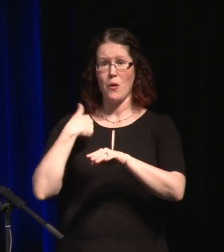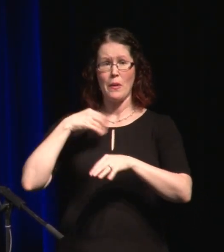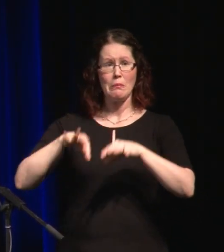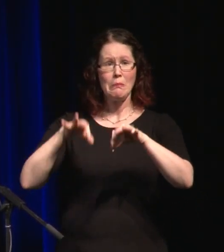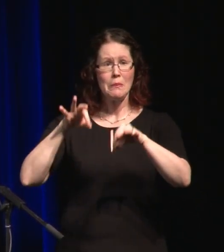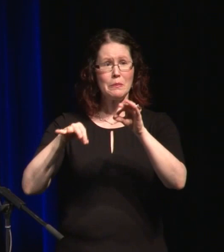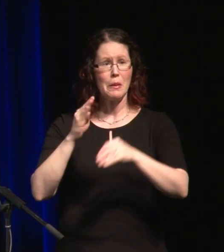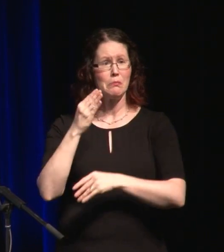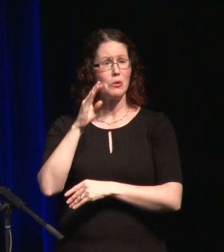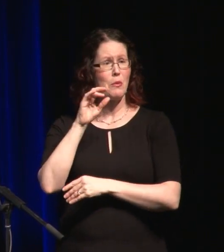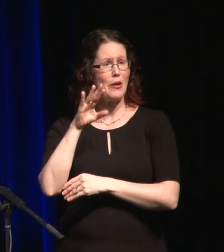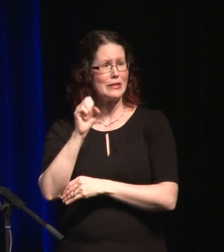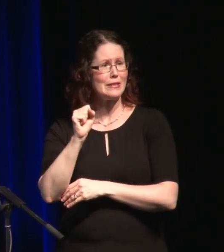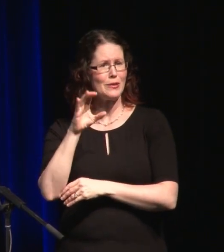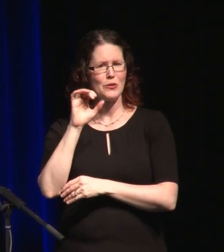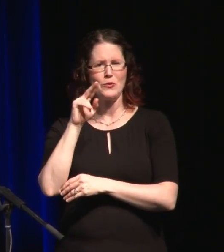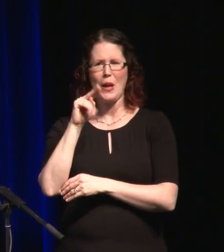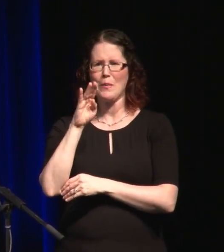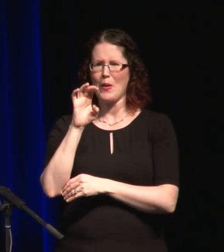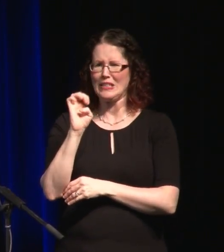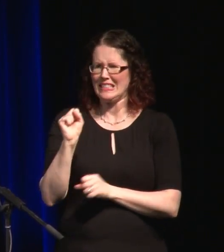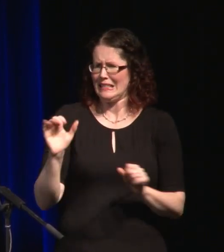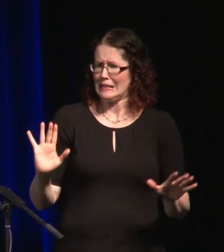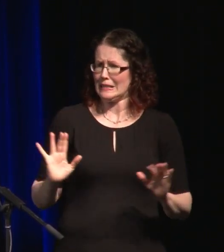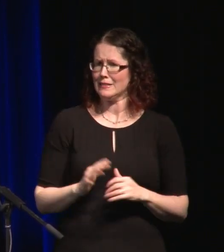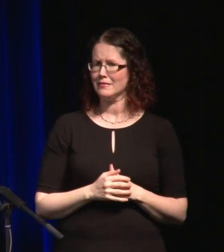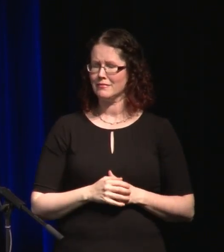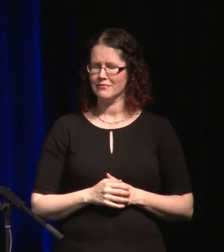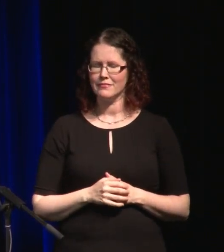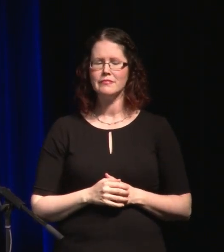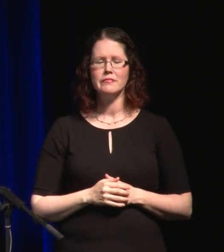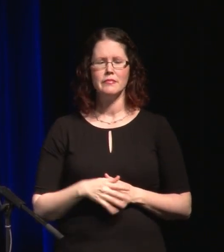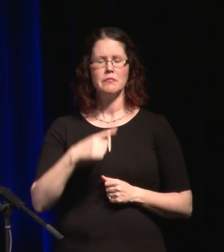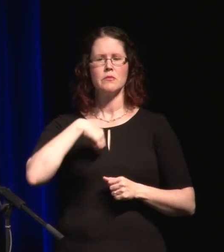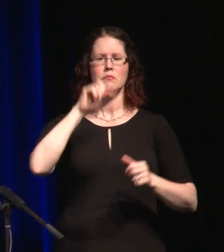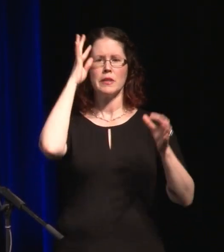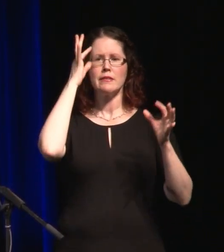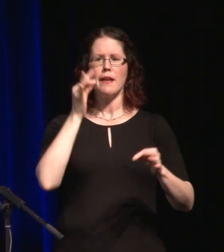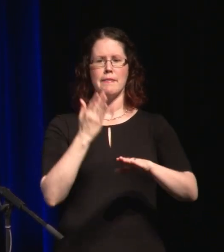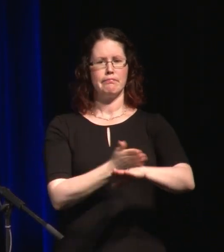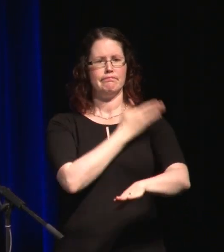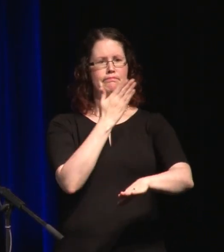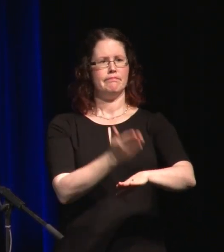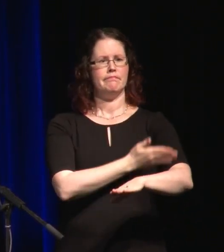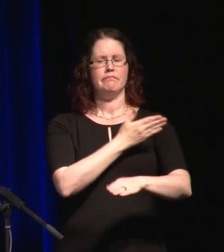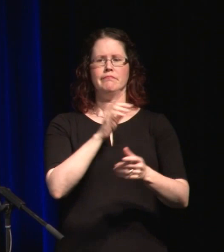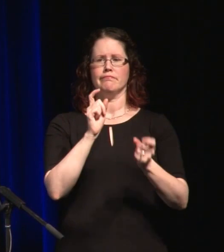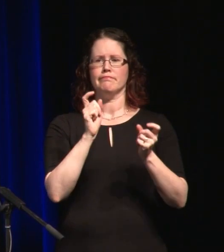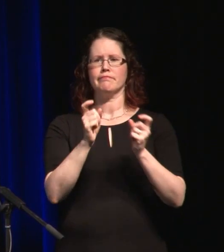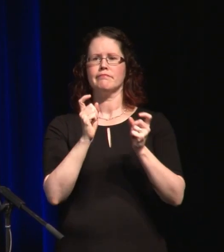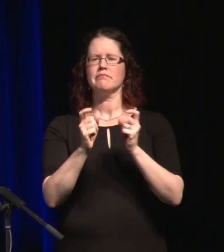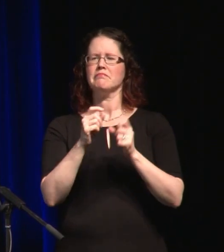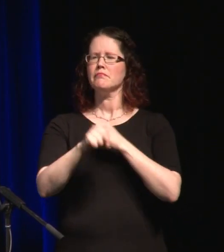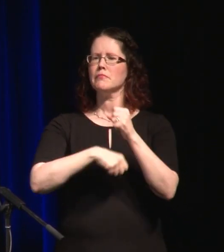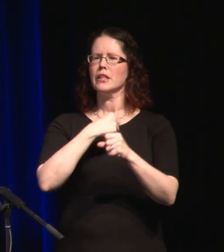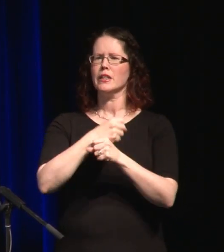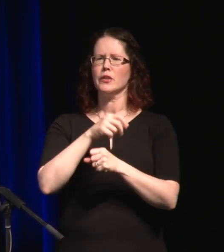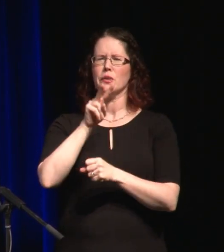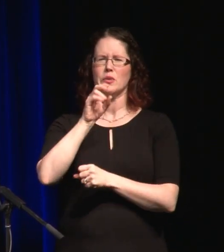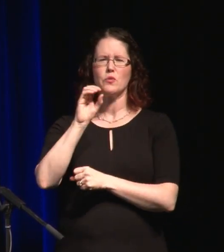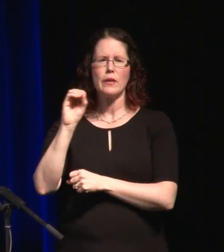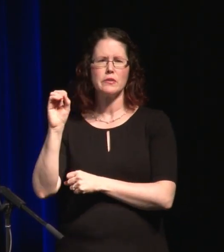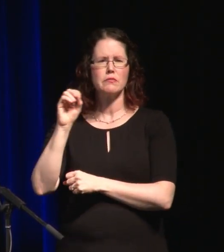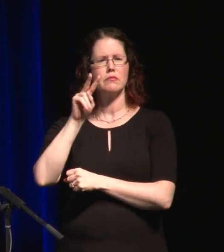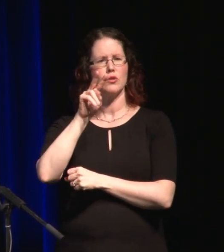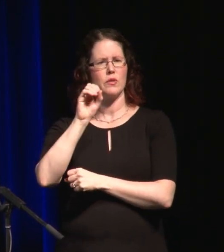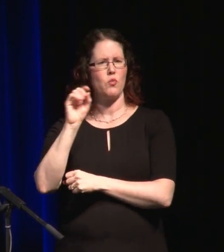and cranberries. We began our journey towards transformation around 2000, 2001. The steel